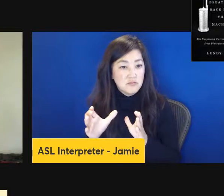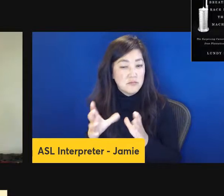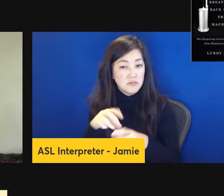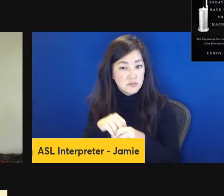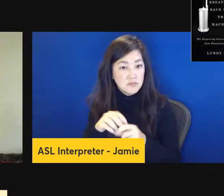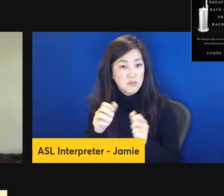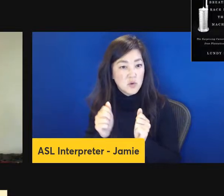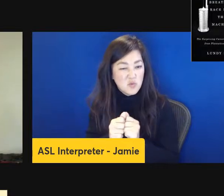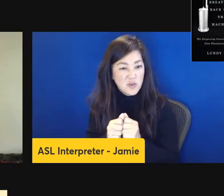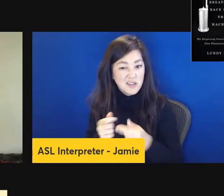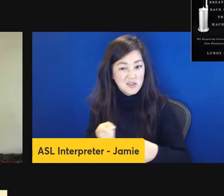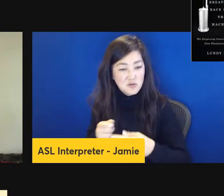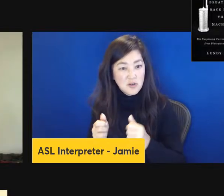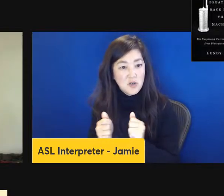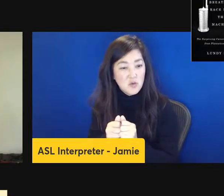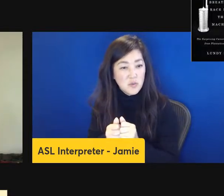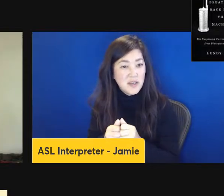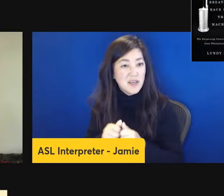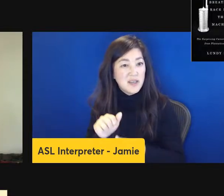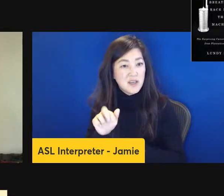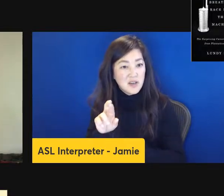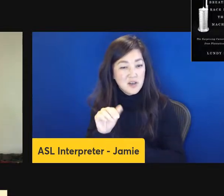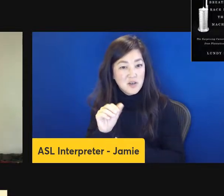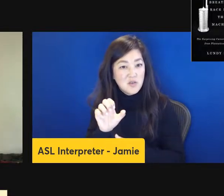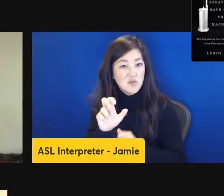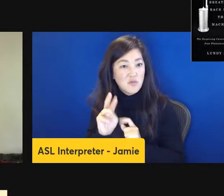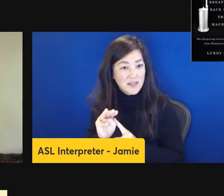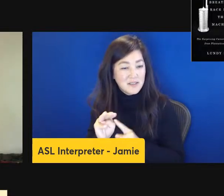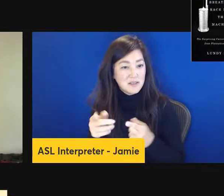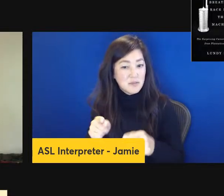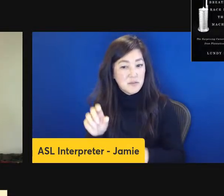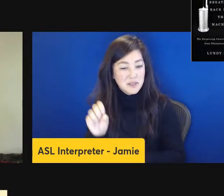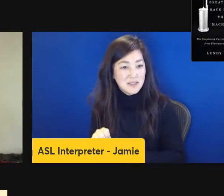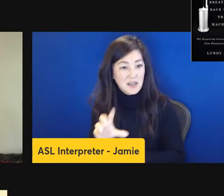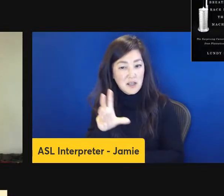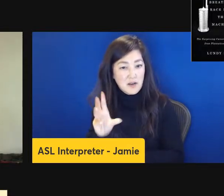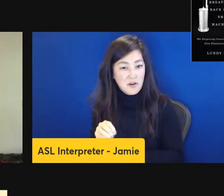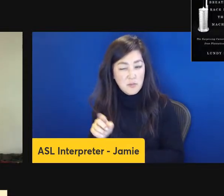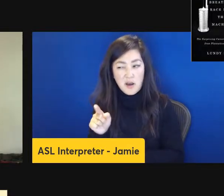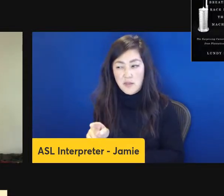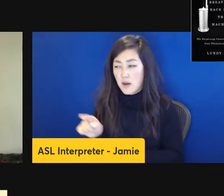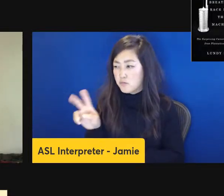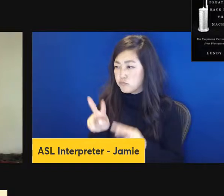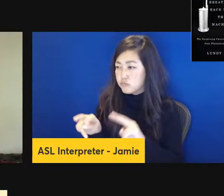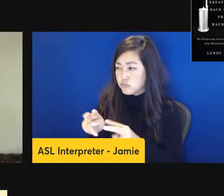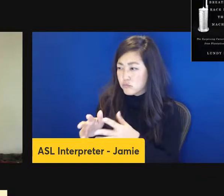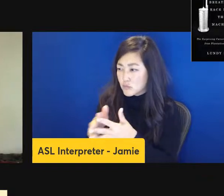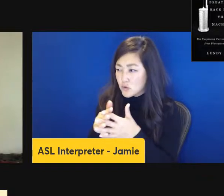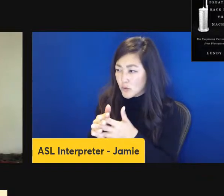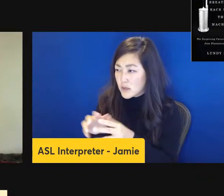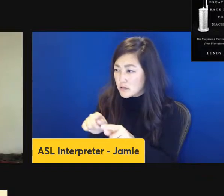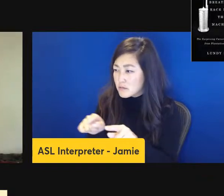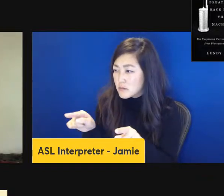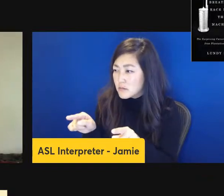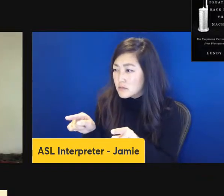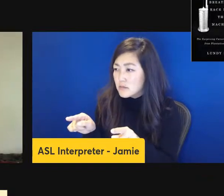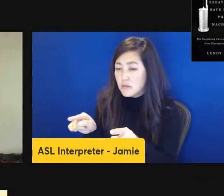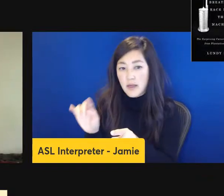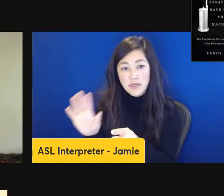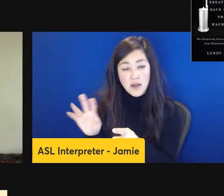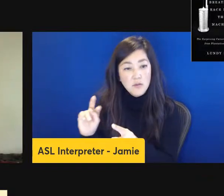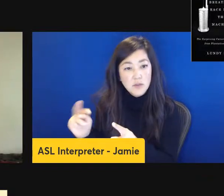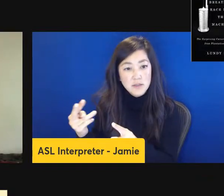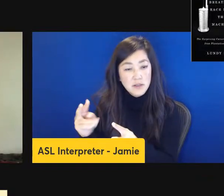anti-apartheid struggle. And they looked, because of the context of the US, they looked at everything quite